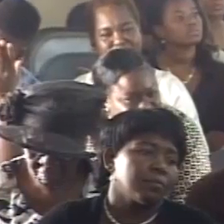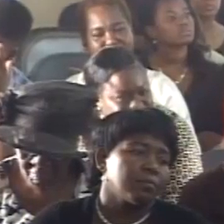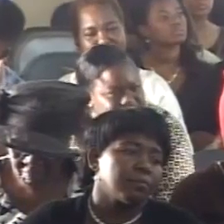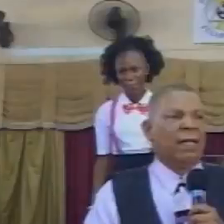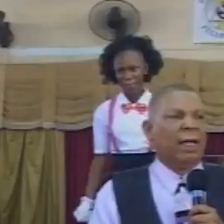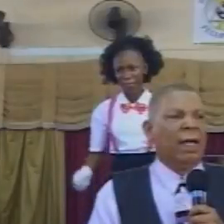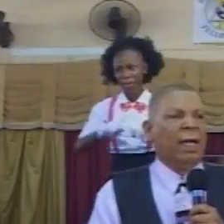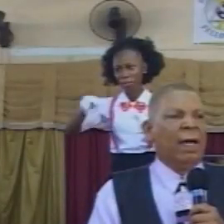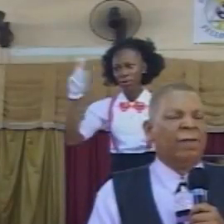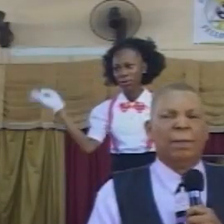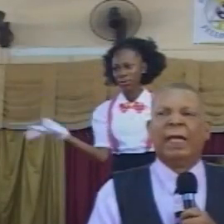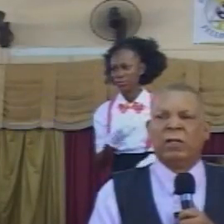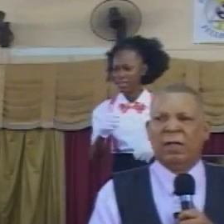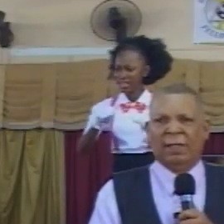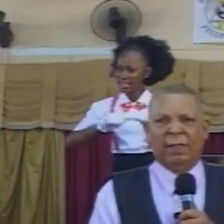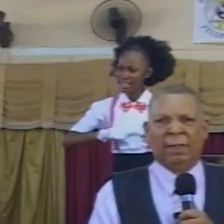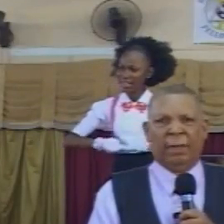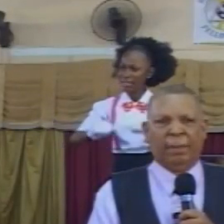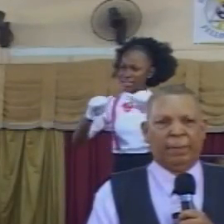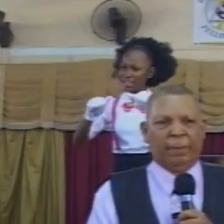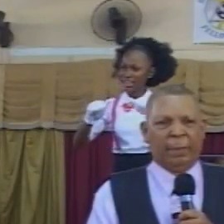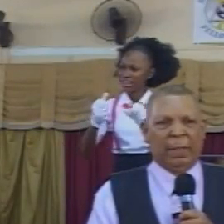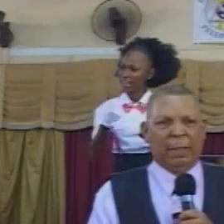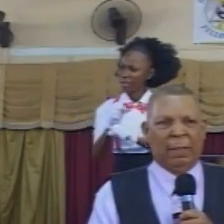But we constantly have to make choices.